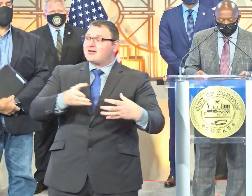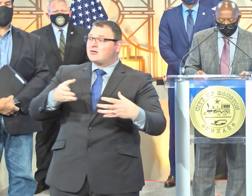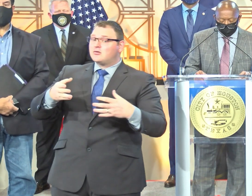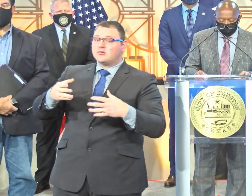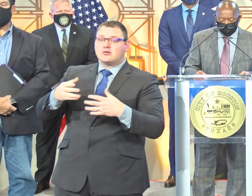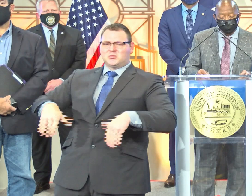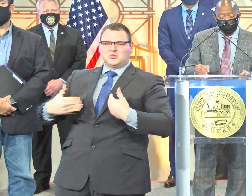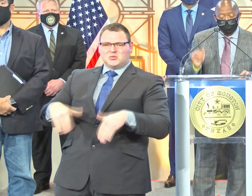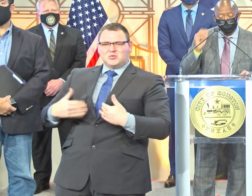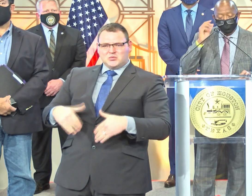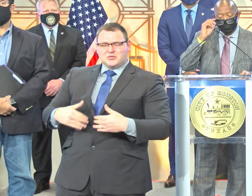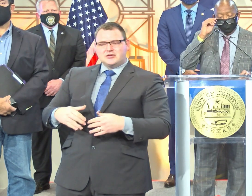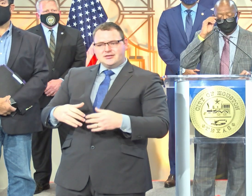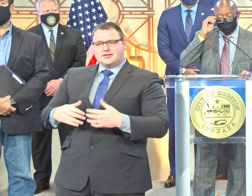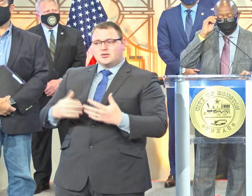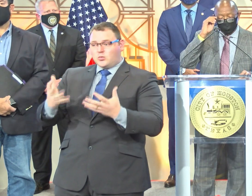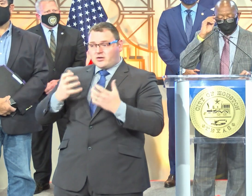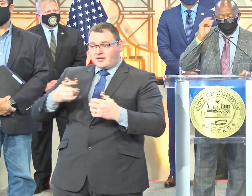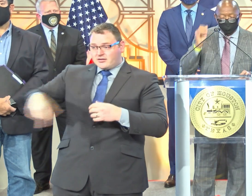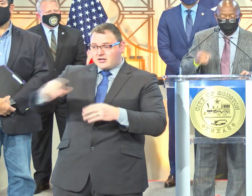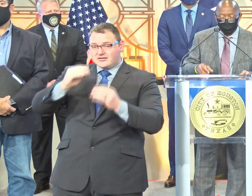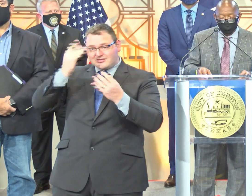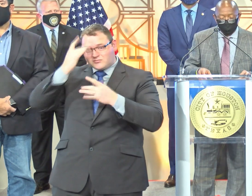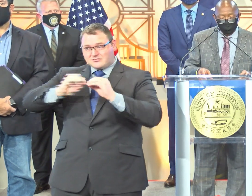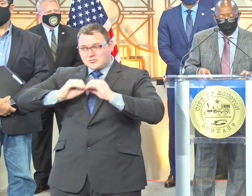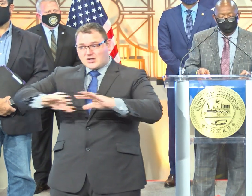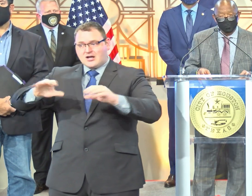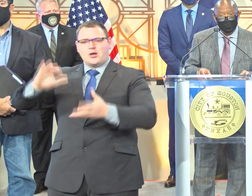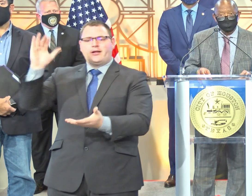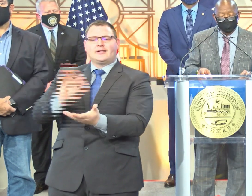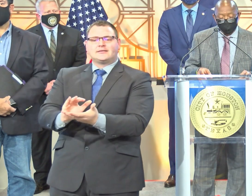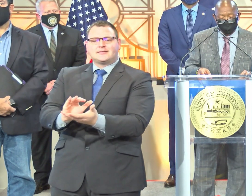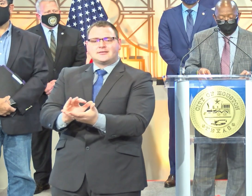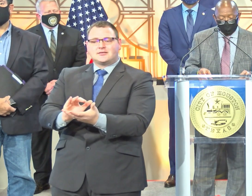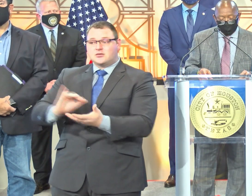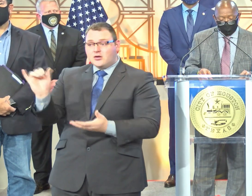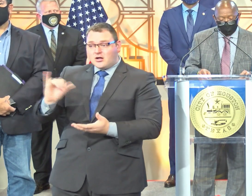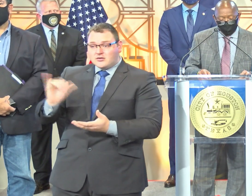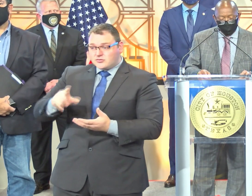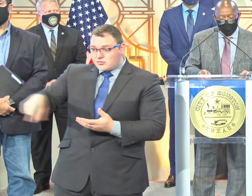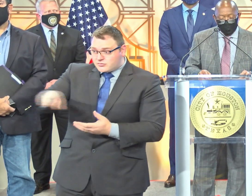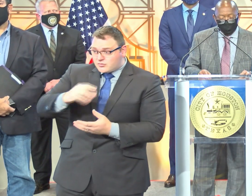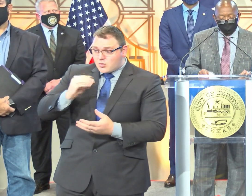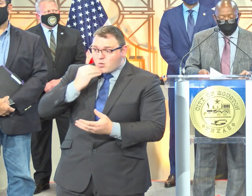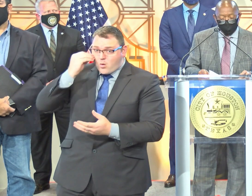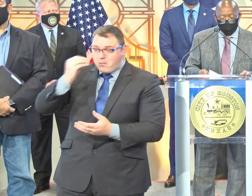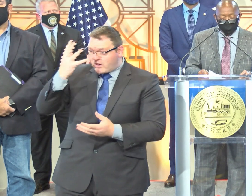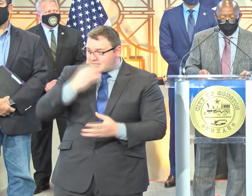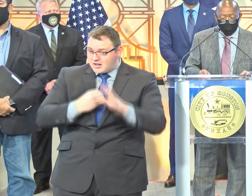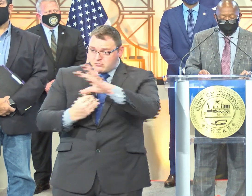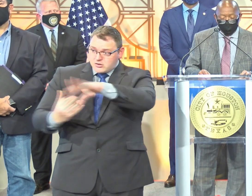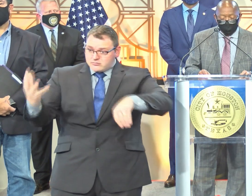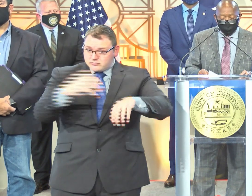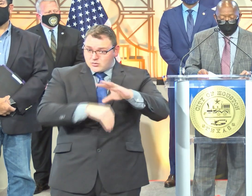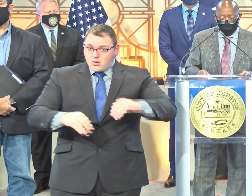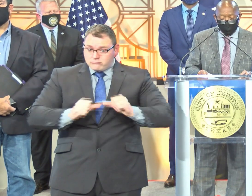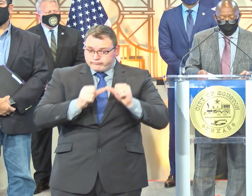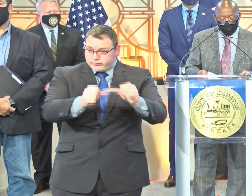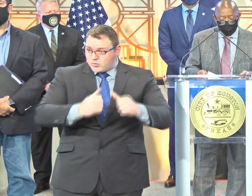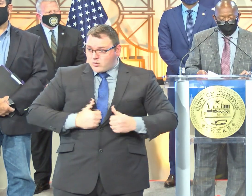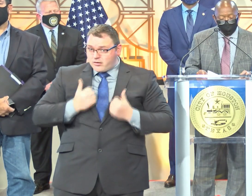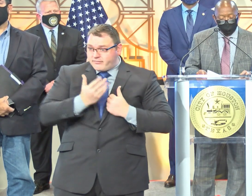The situation is only compounded with the prospect of thousands falling into homelessness because of the economic impact